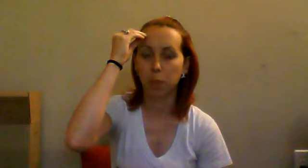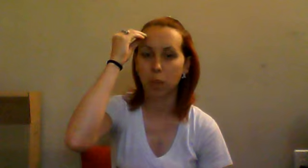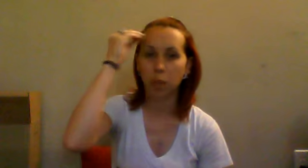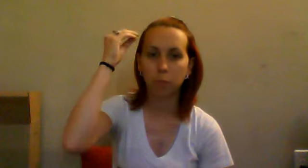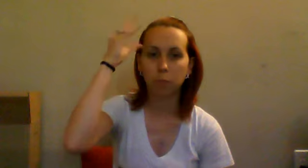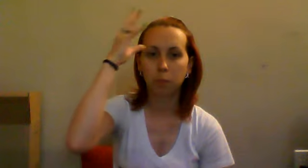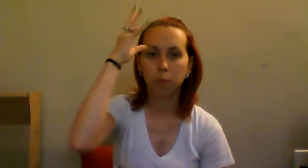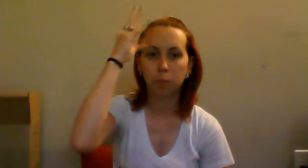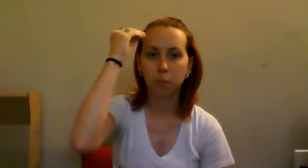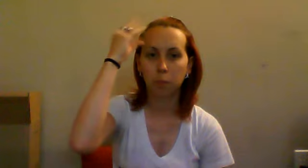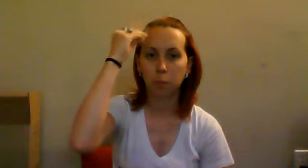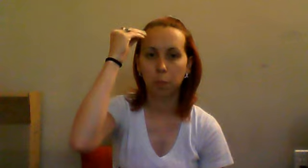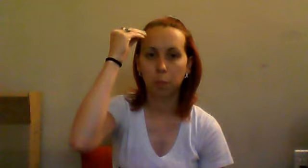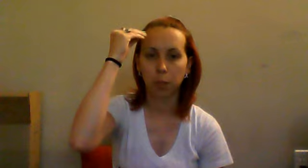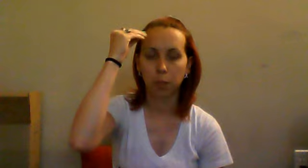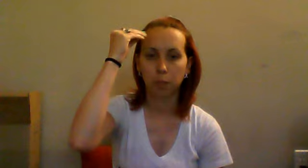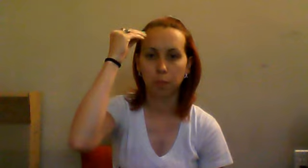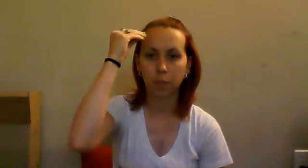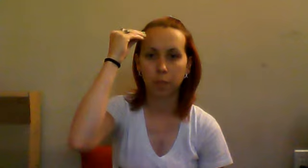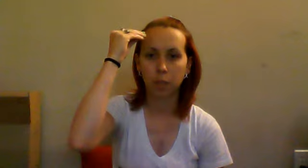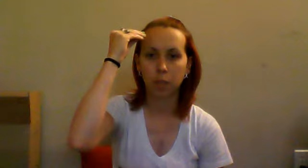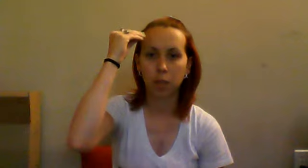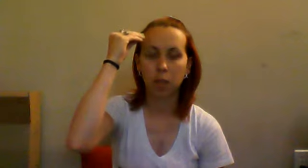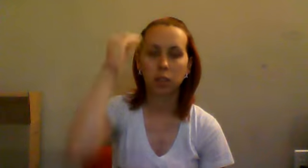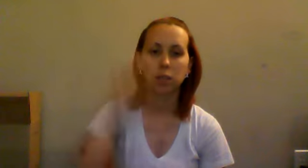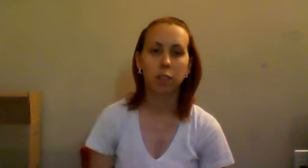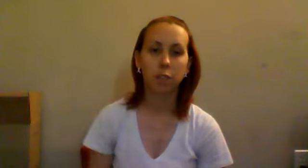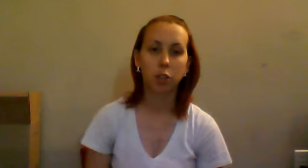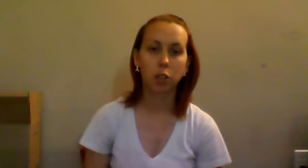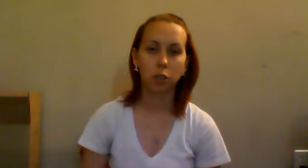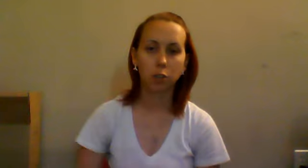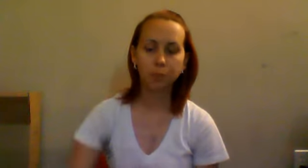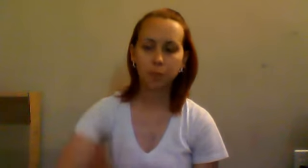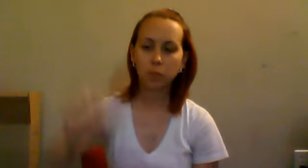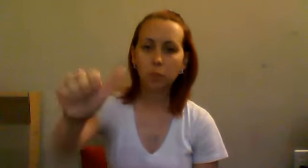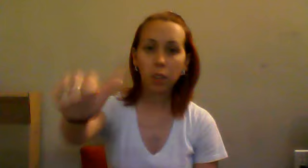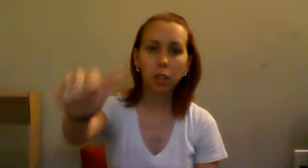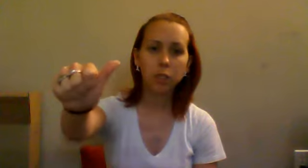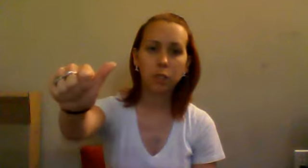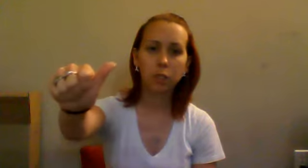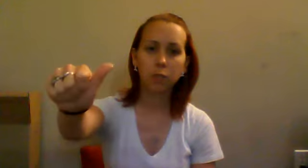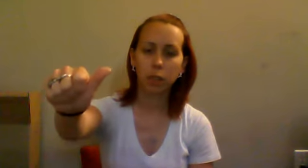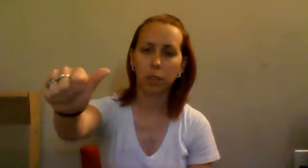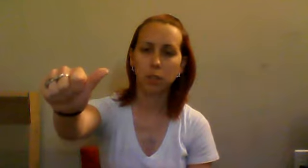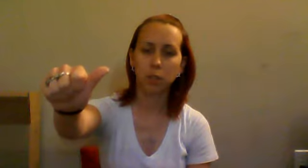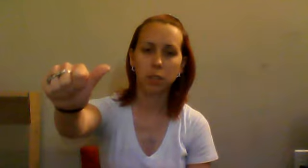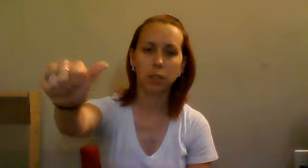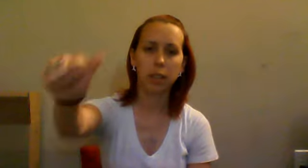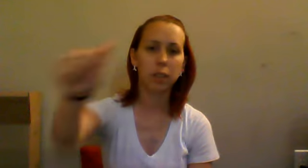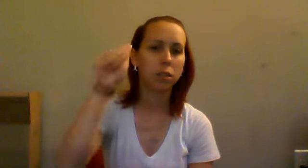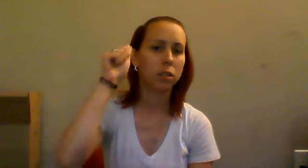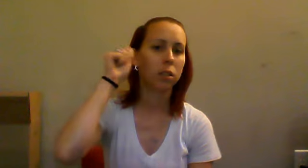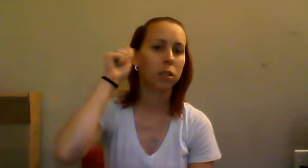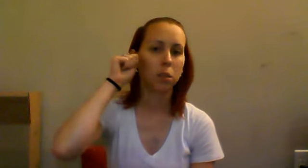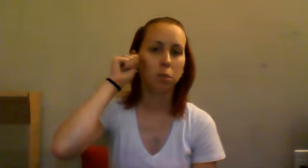cap, boy. The sign for girl is you give a thumbs up to the side, bring